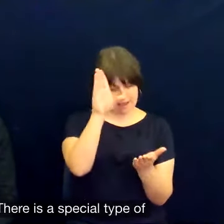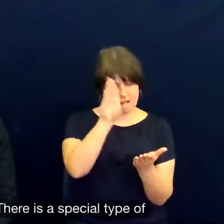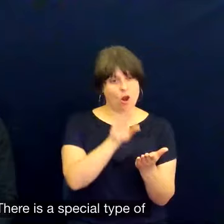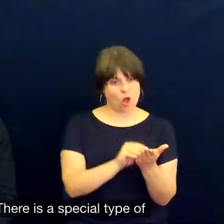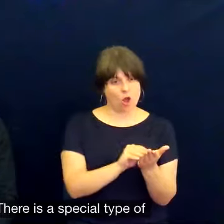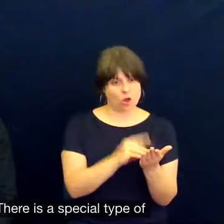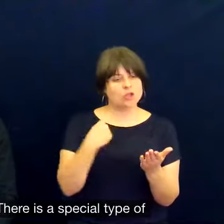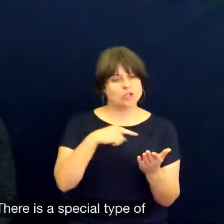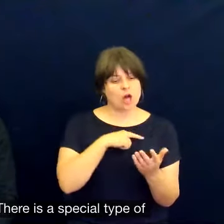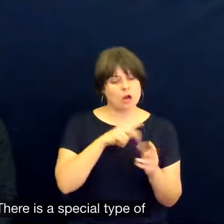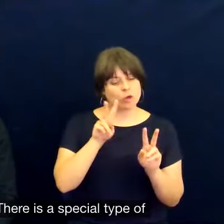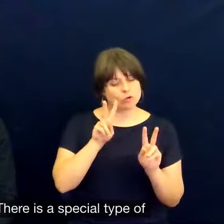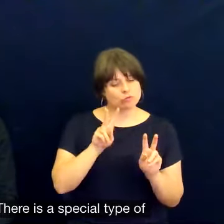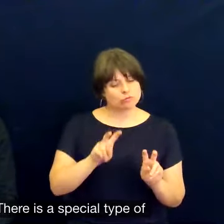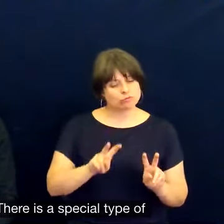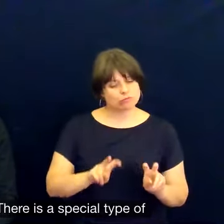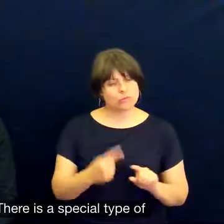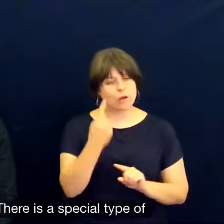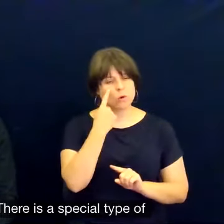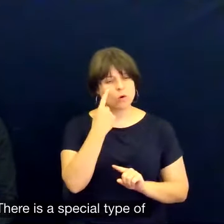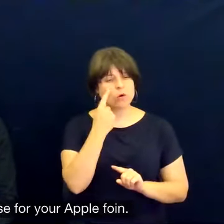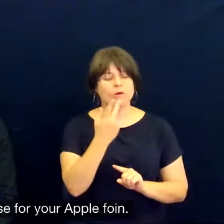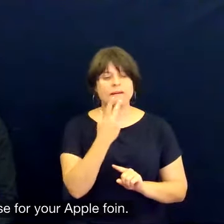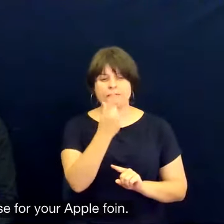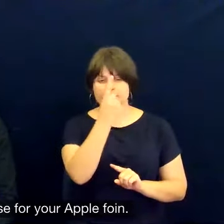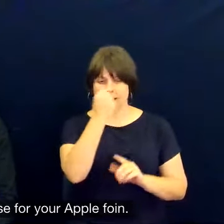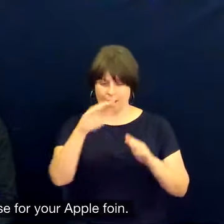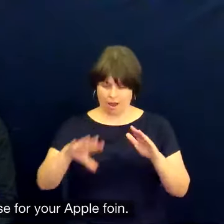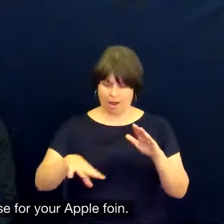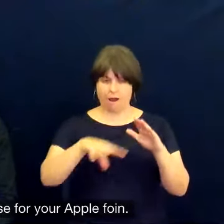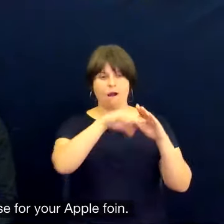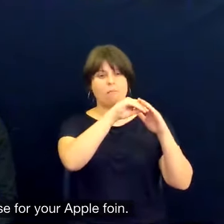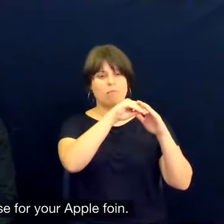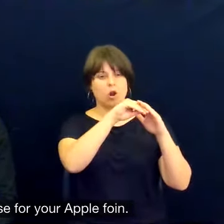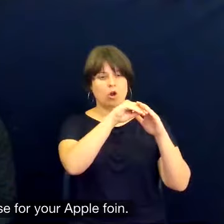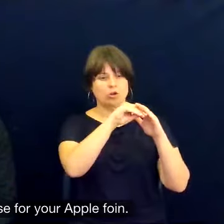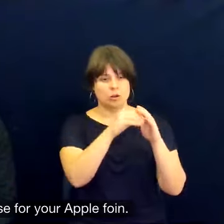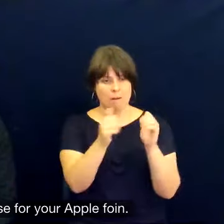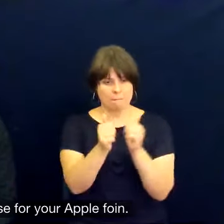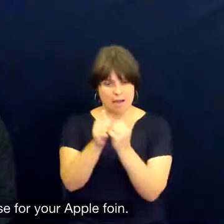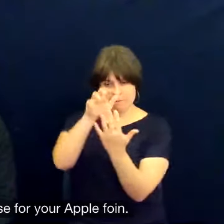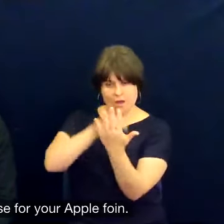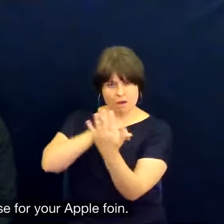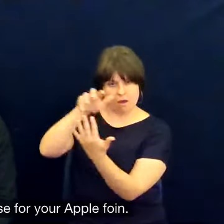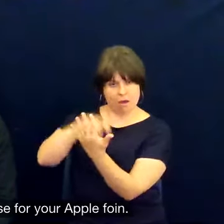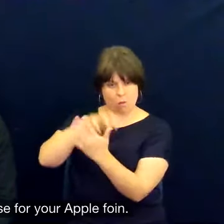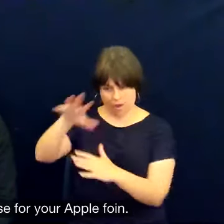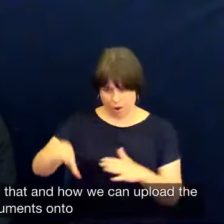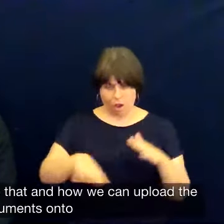that and how we can upload the documents onto iBooks to make it work for you better,